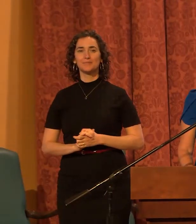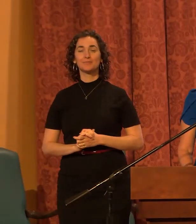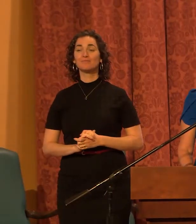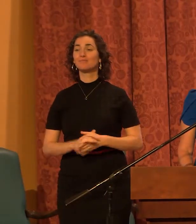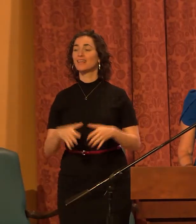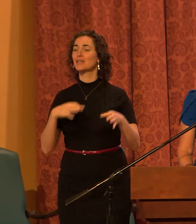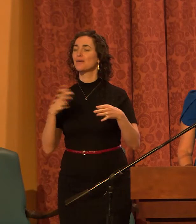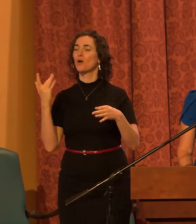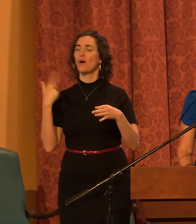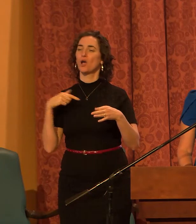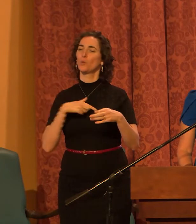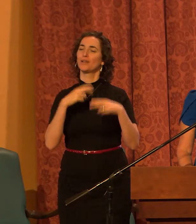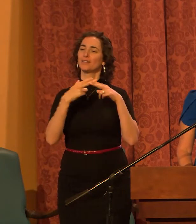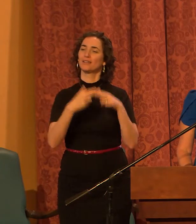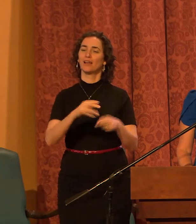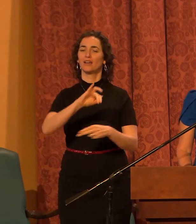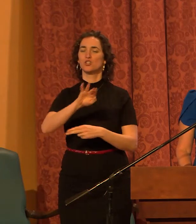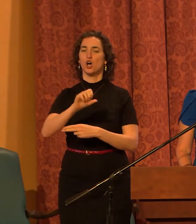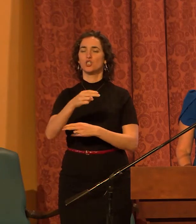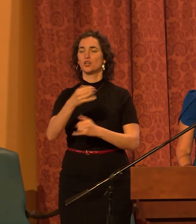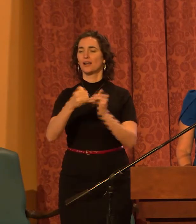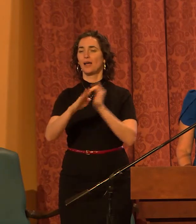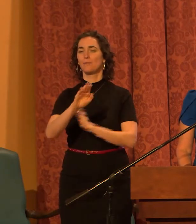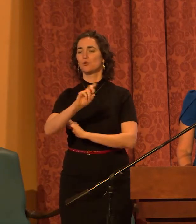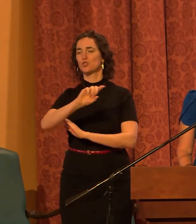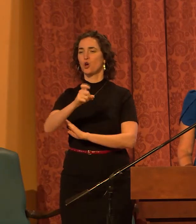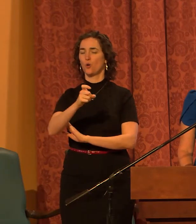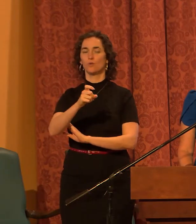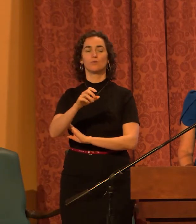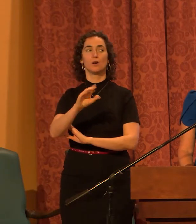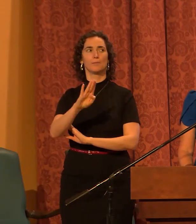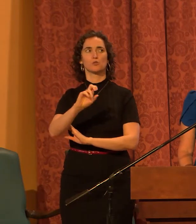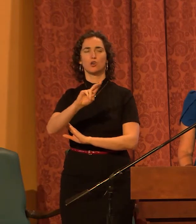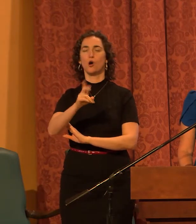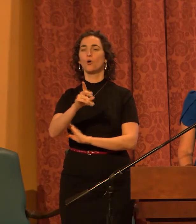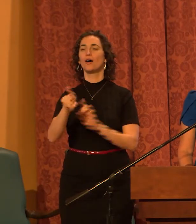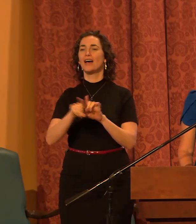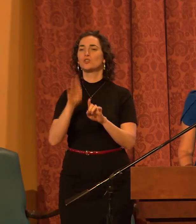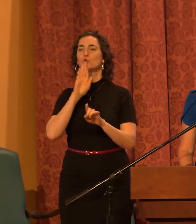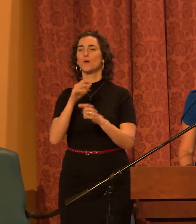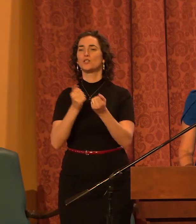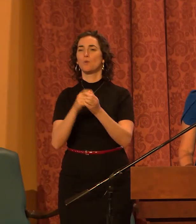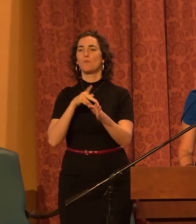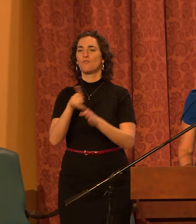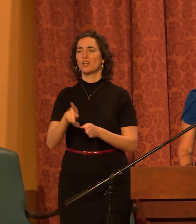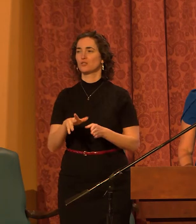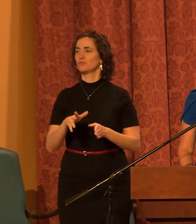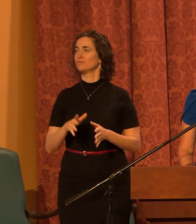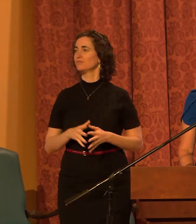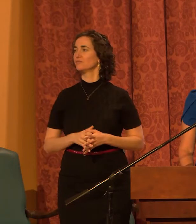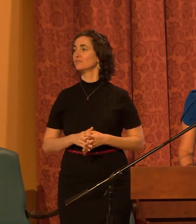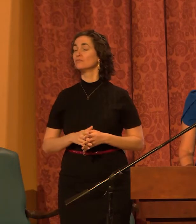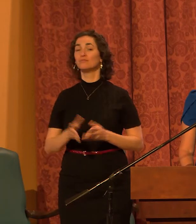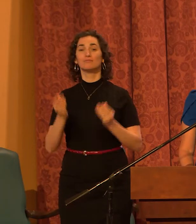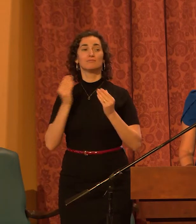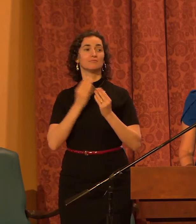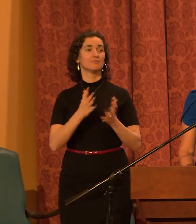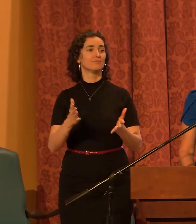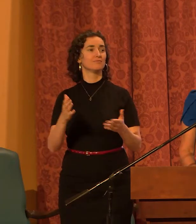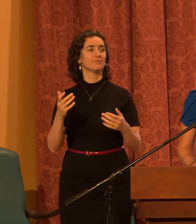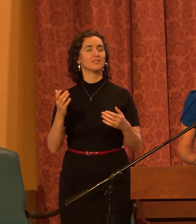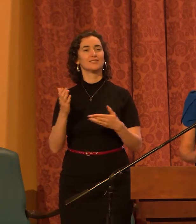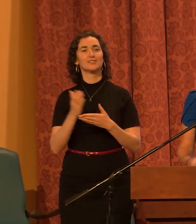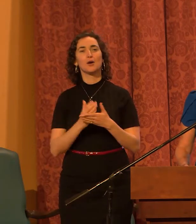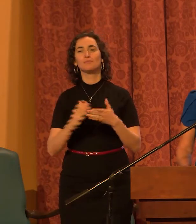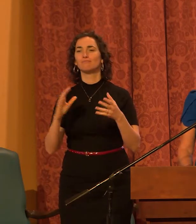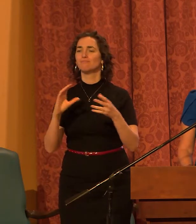tell you why we nominated Josh Mujo as Direct Support Professional of the Year. I want to just share some